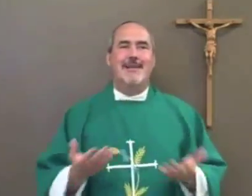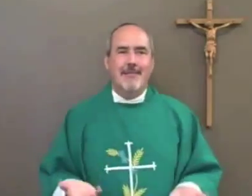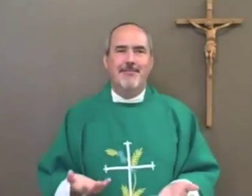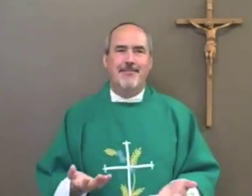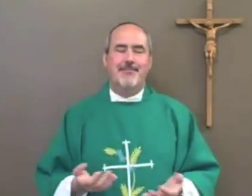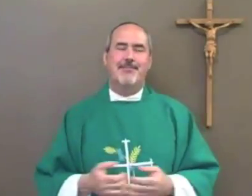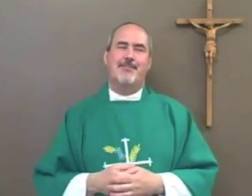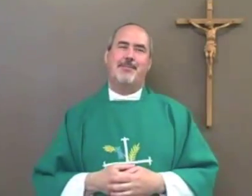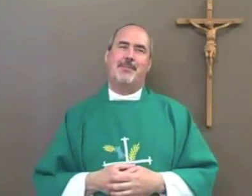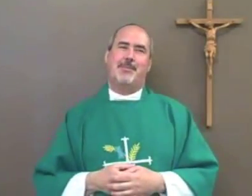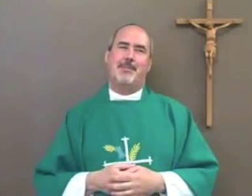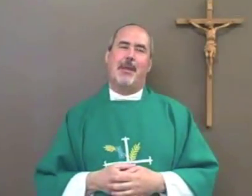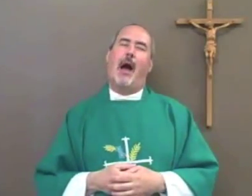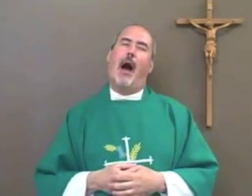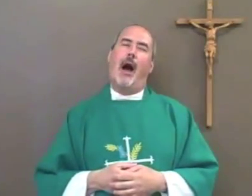better.